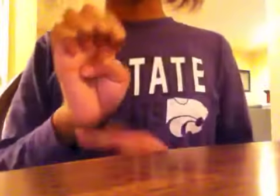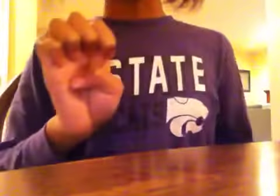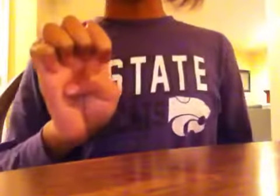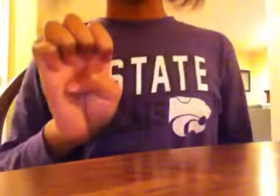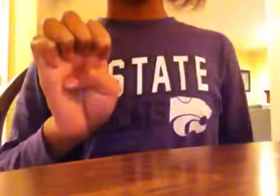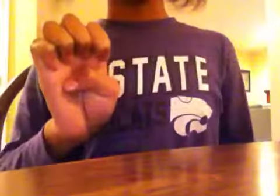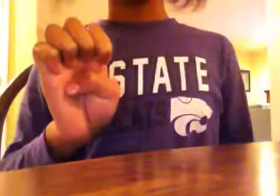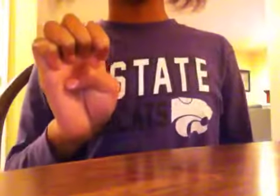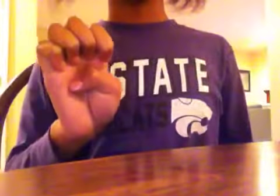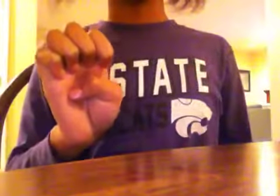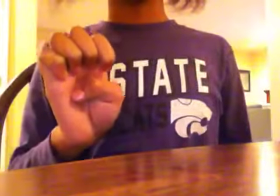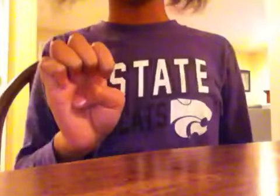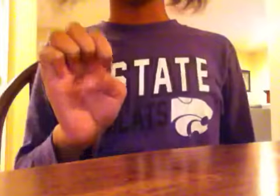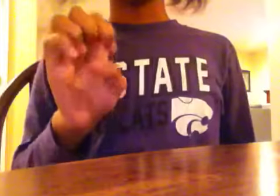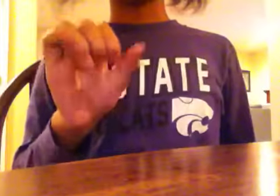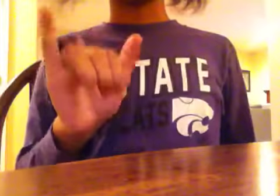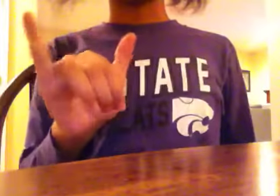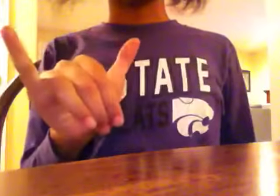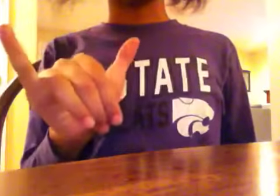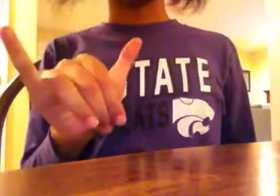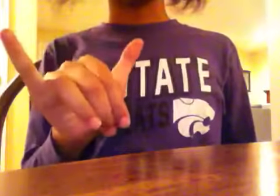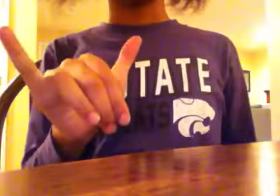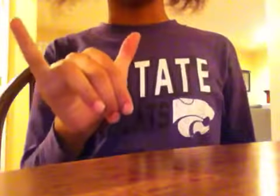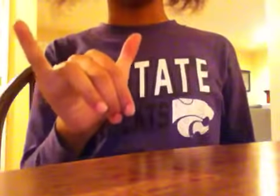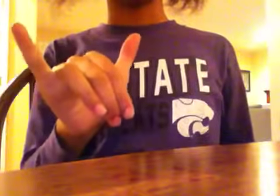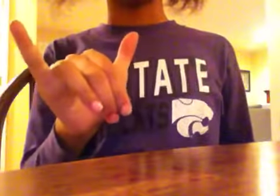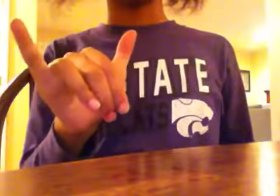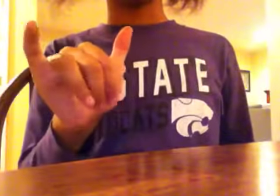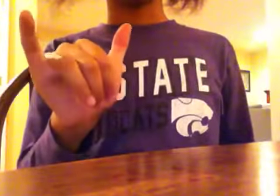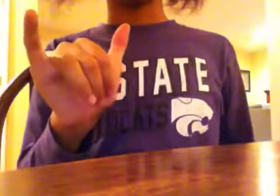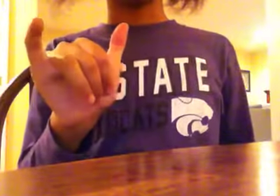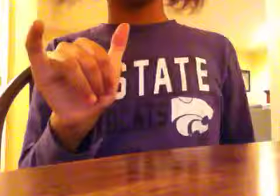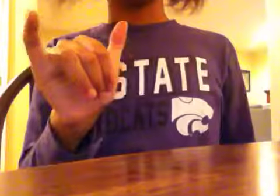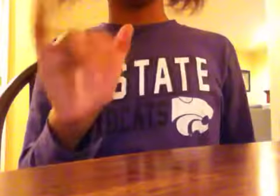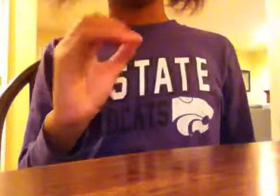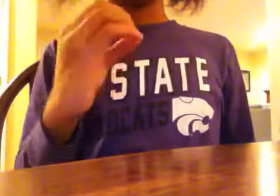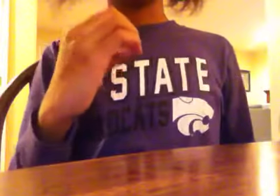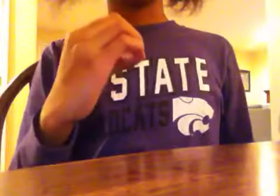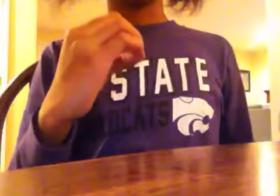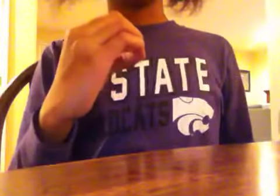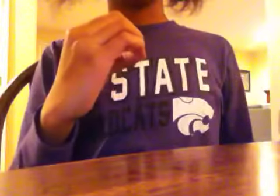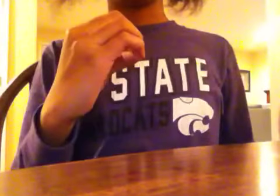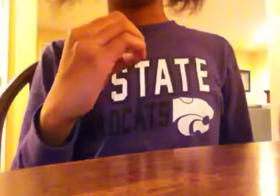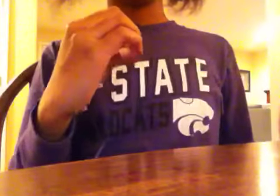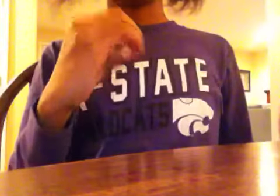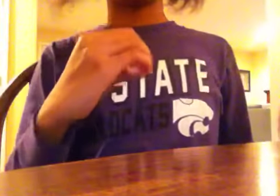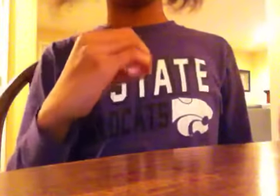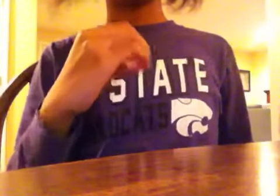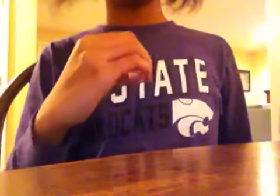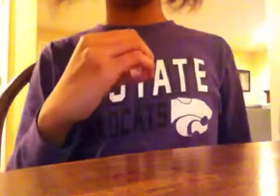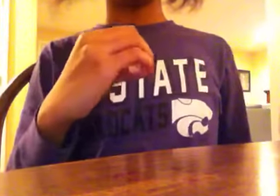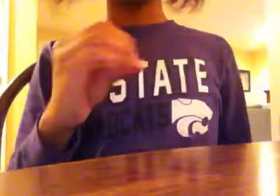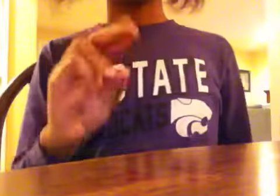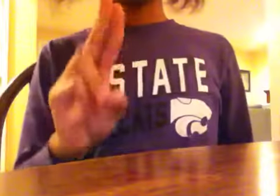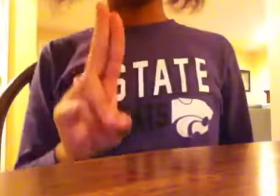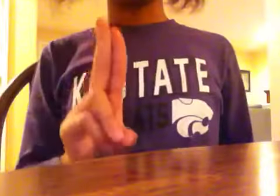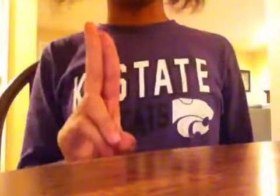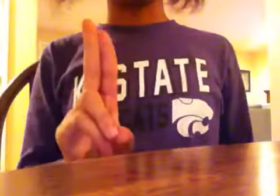E this is Y O we already know O and U